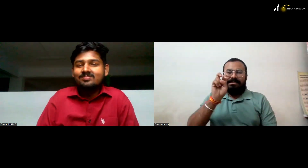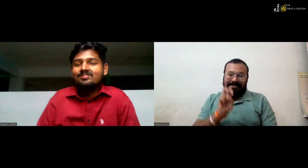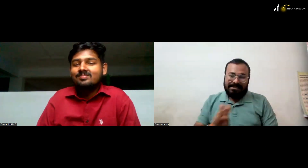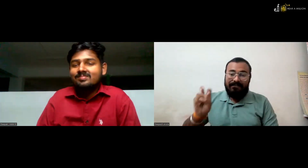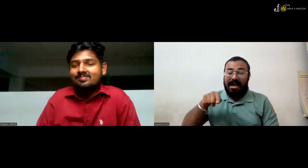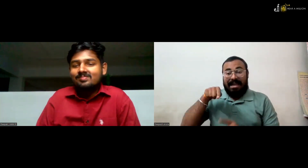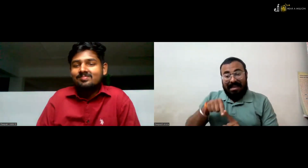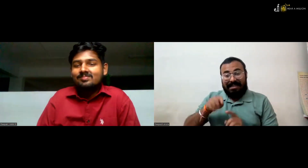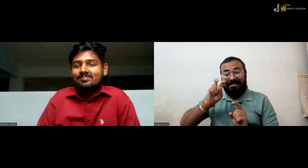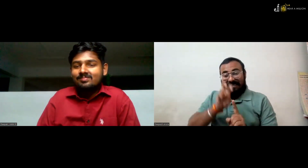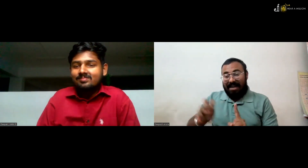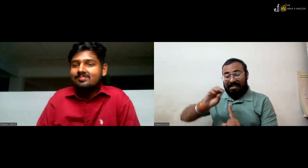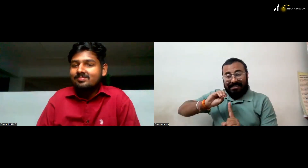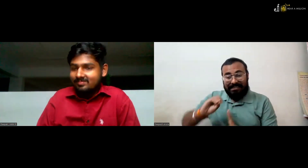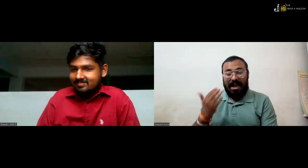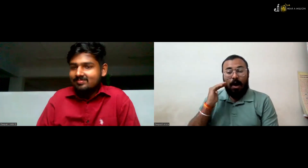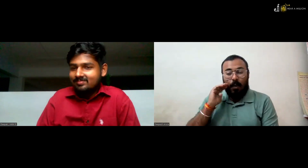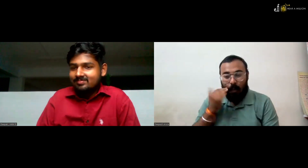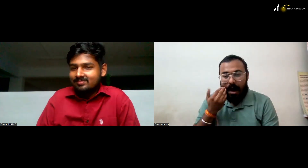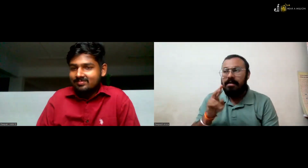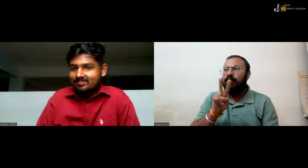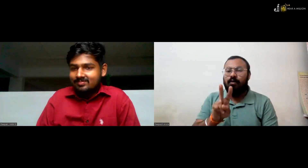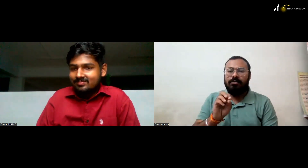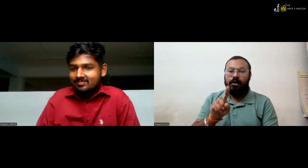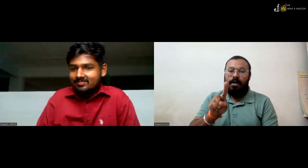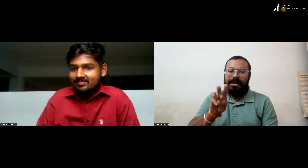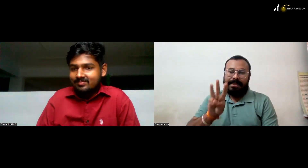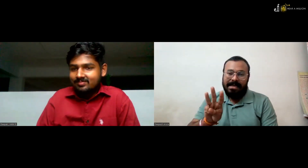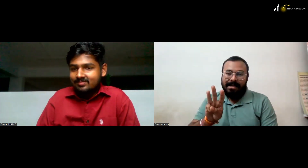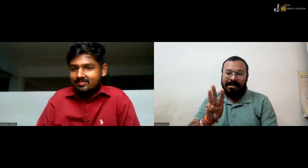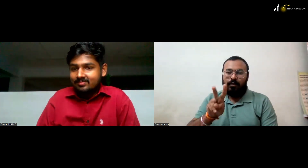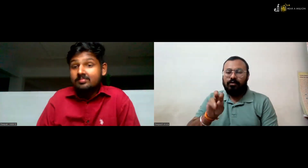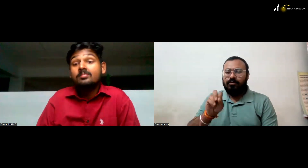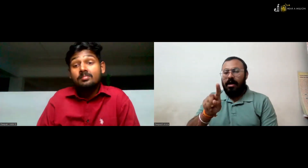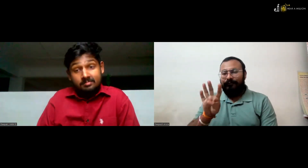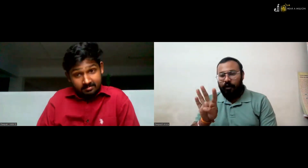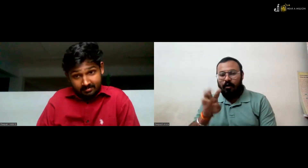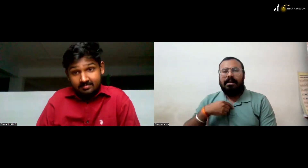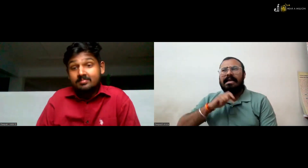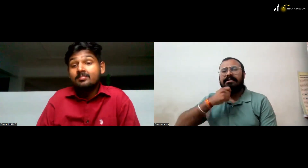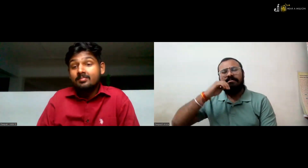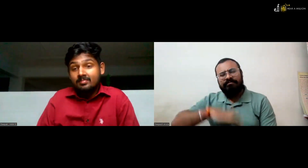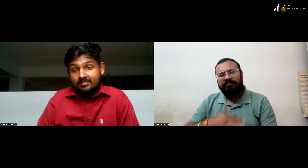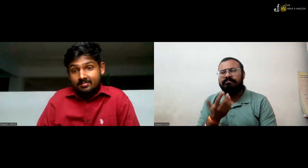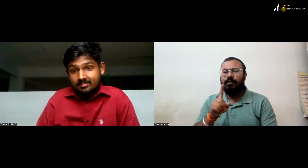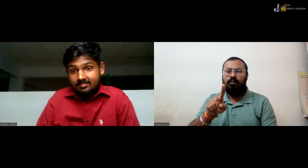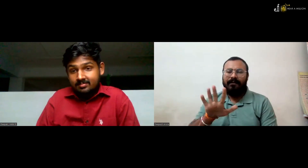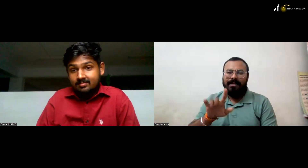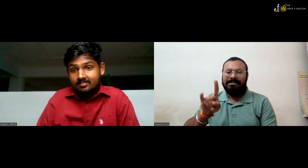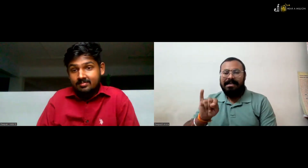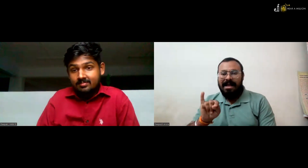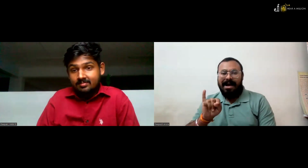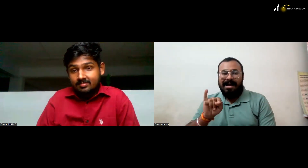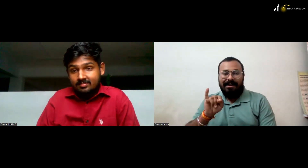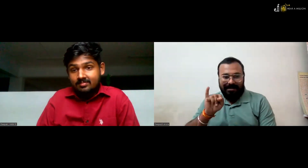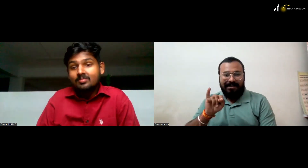the modernization. So I wanted to experience that. So from 2013 or 14, when I